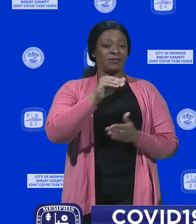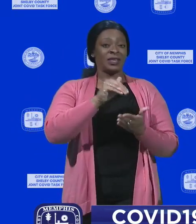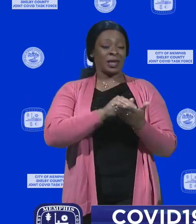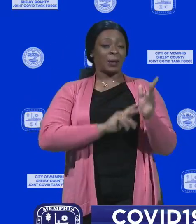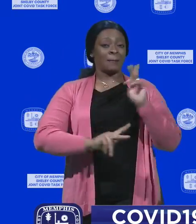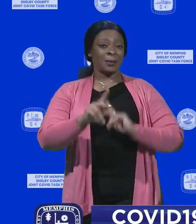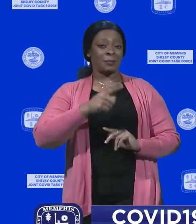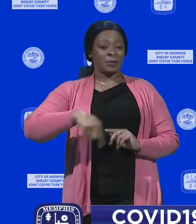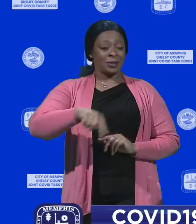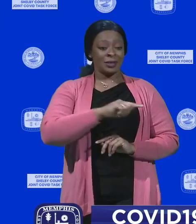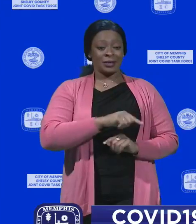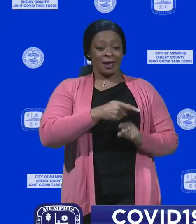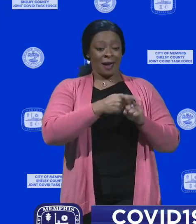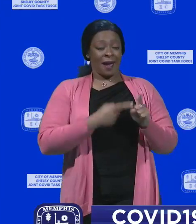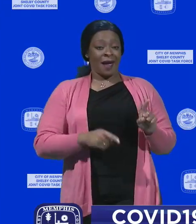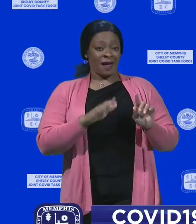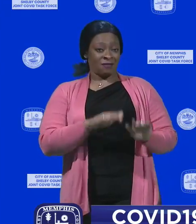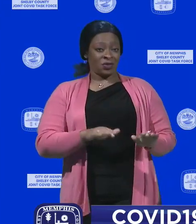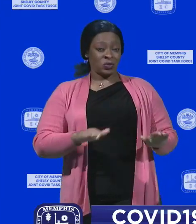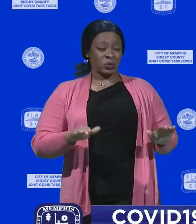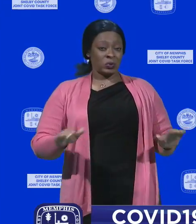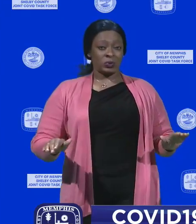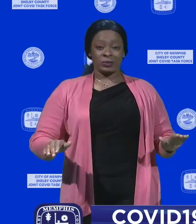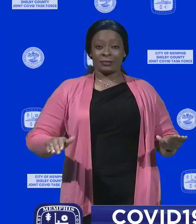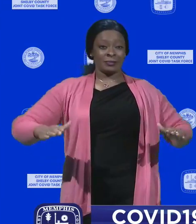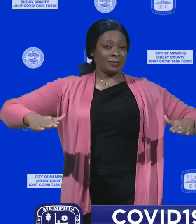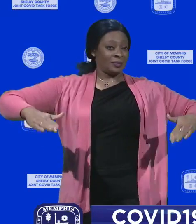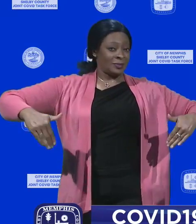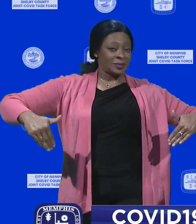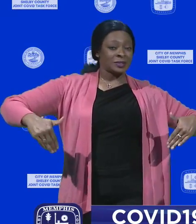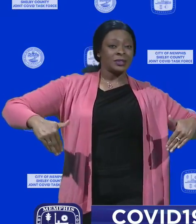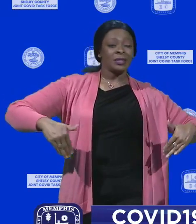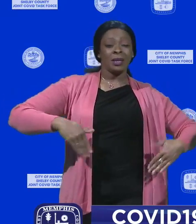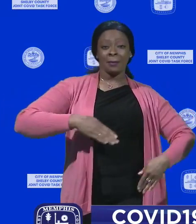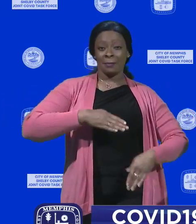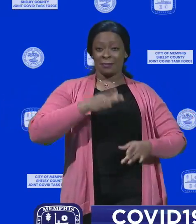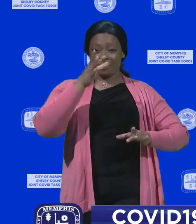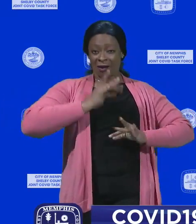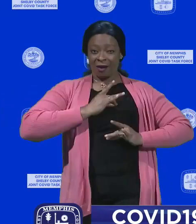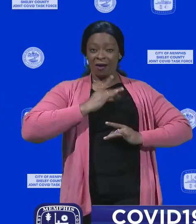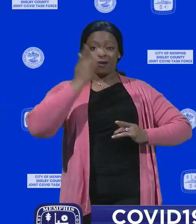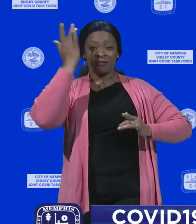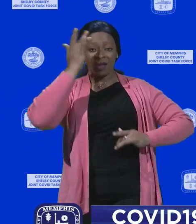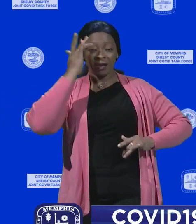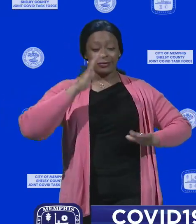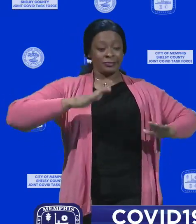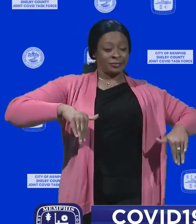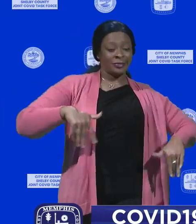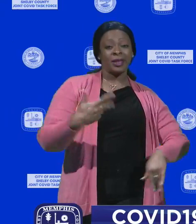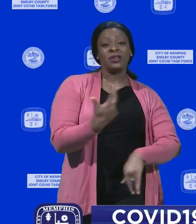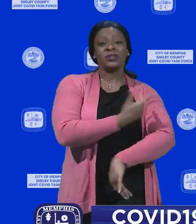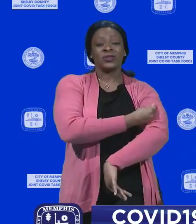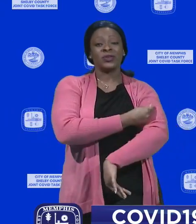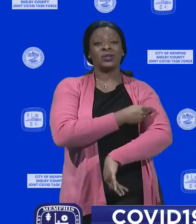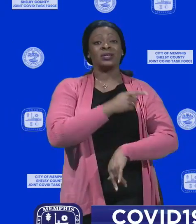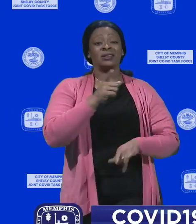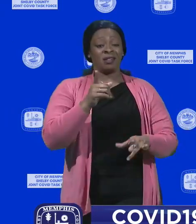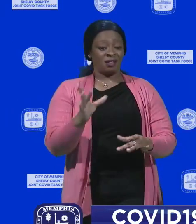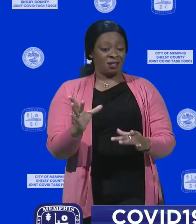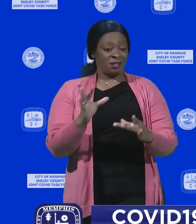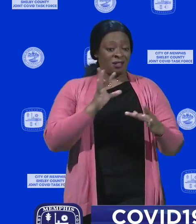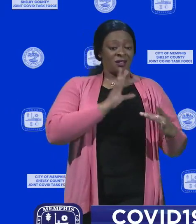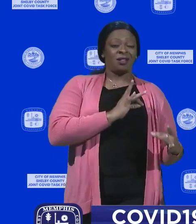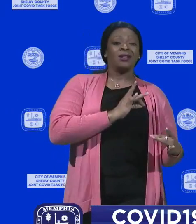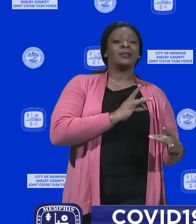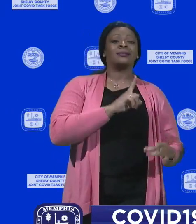people, half of them children who have no immunity to the virus, if you come in contact with the Delta variant, you're virtually